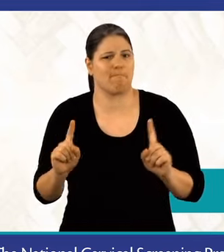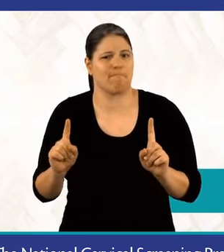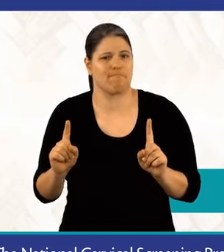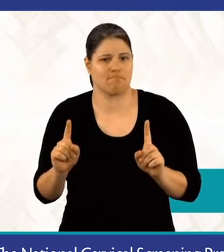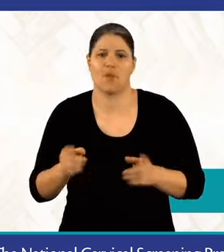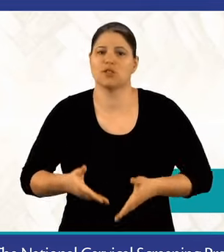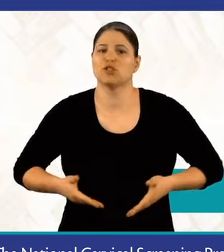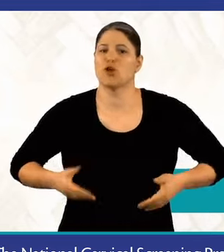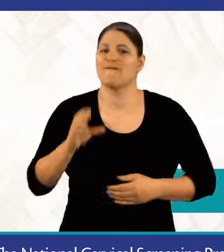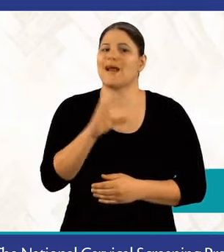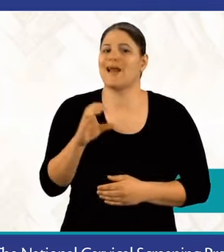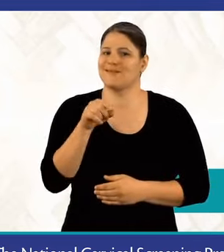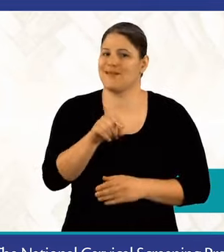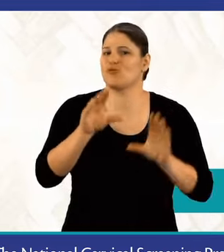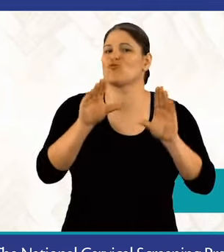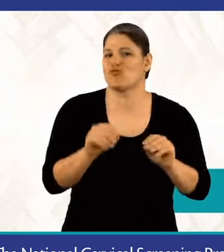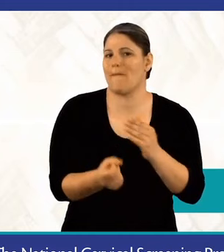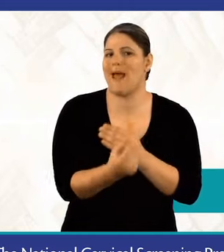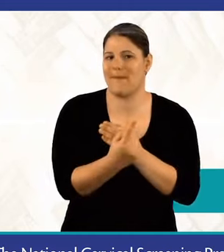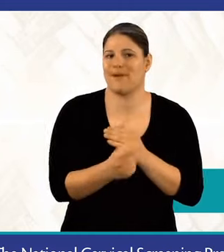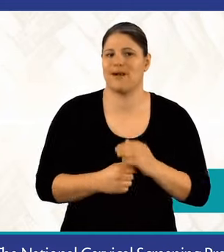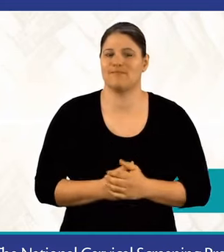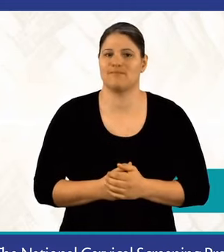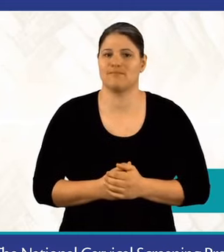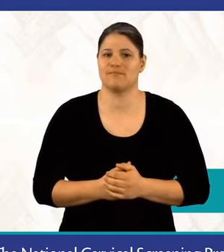The program aims to prevent cervical cancer.